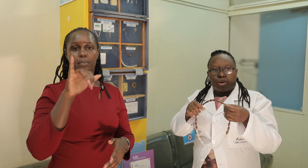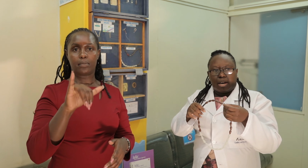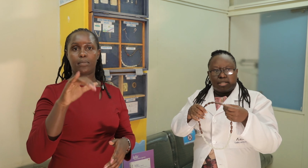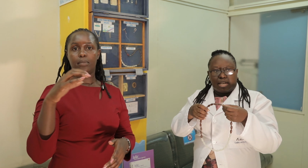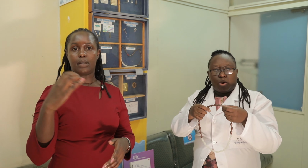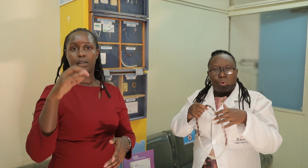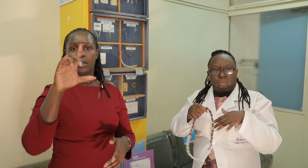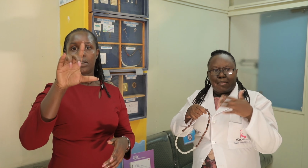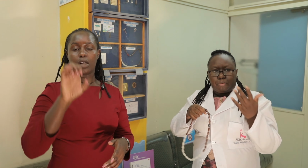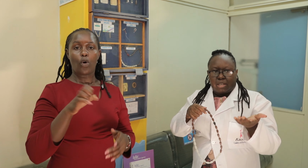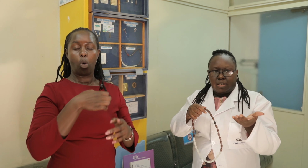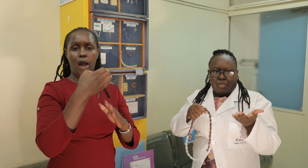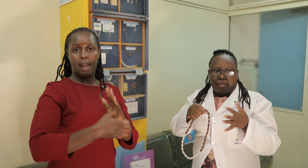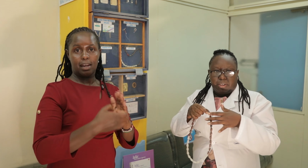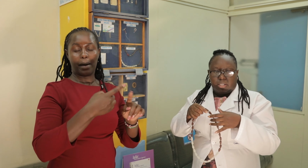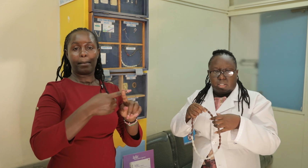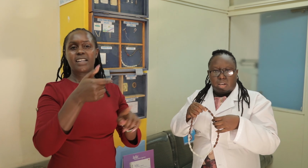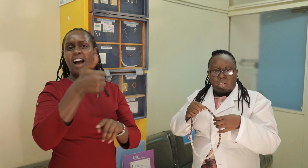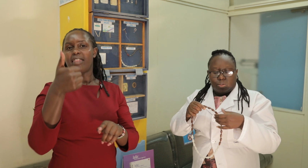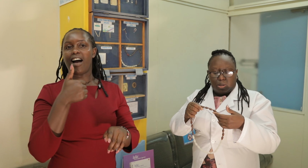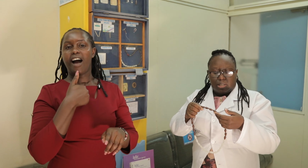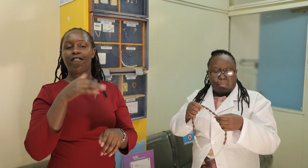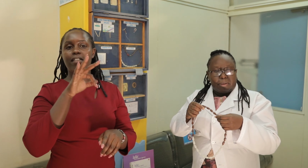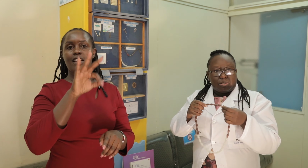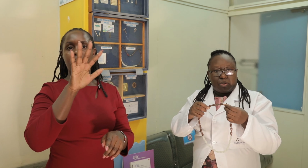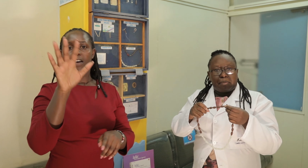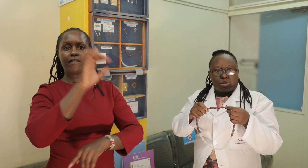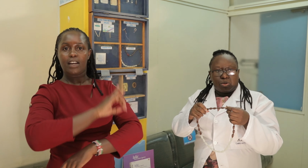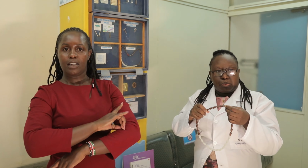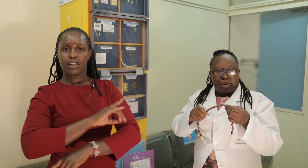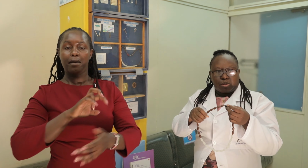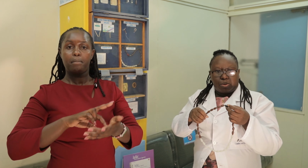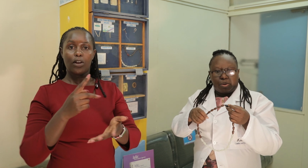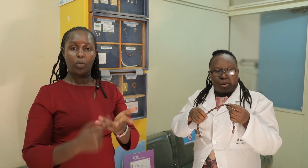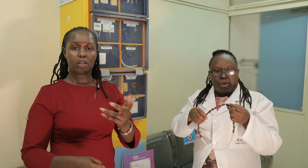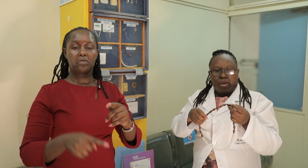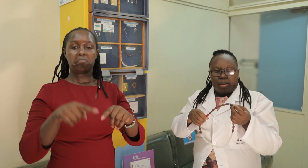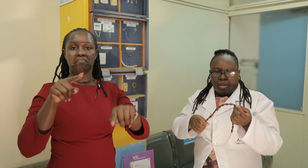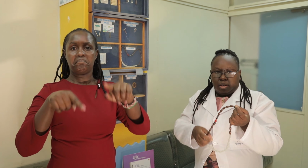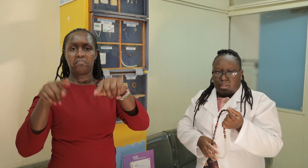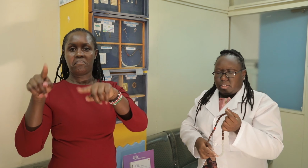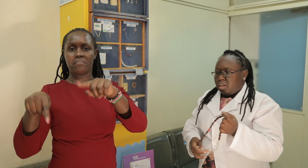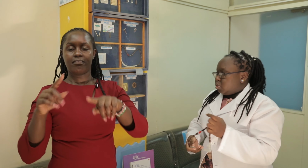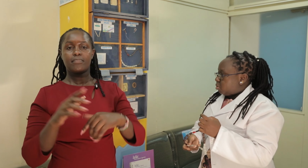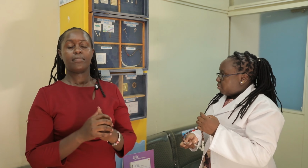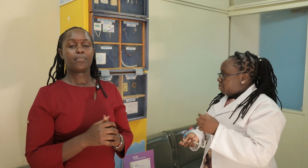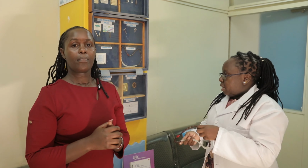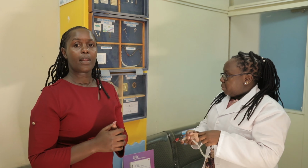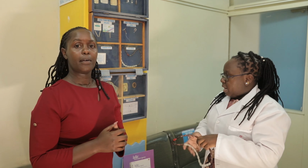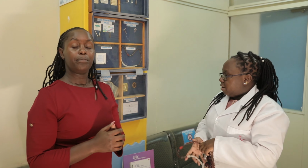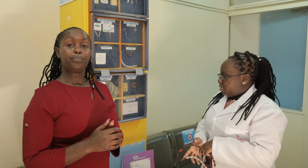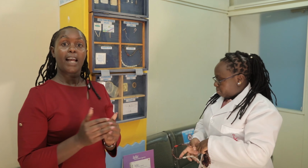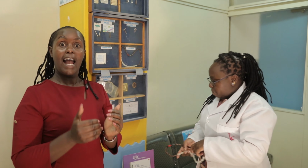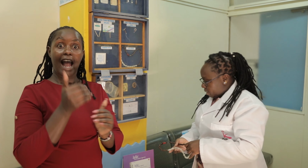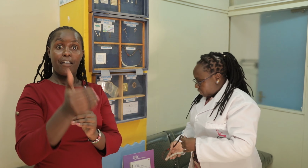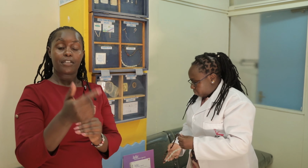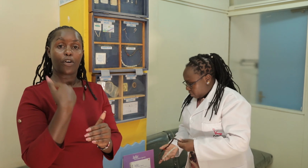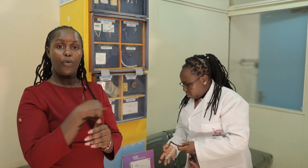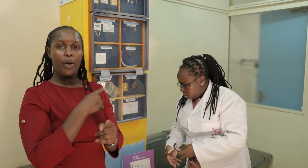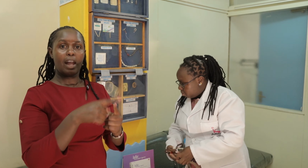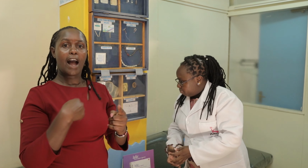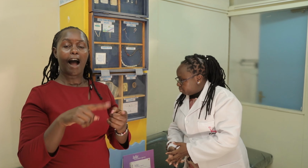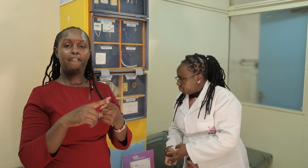a longer cycle of up to 35 days. So it depends from person to person. Yes. So from there we have the